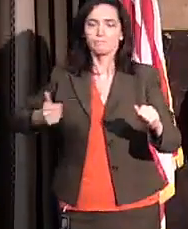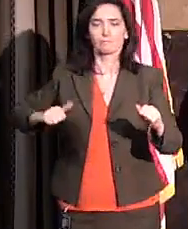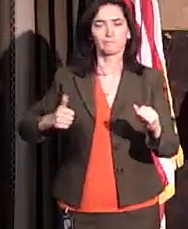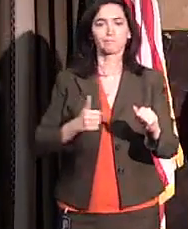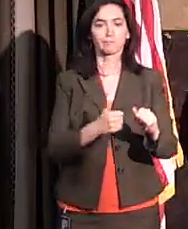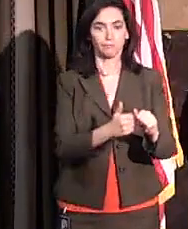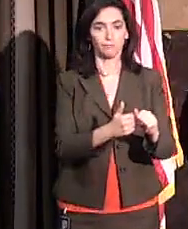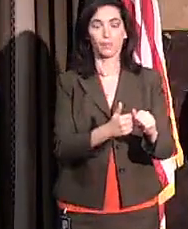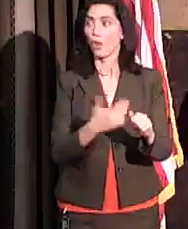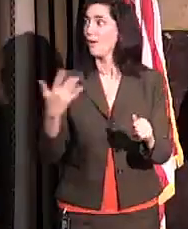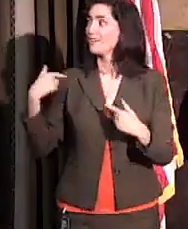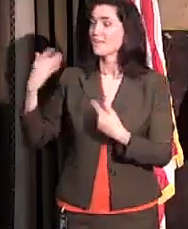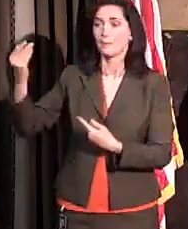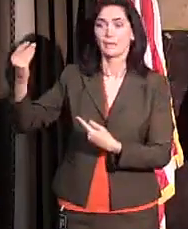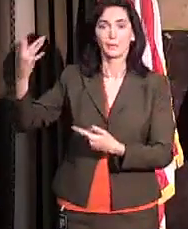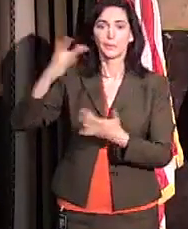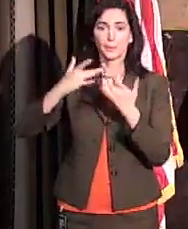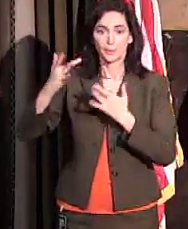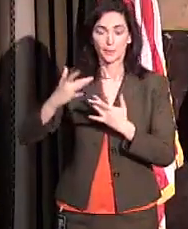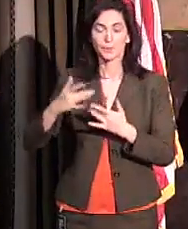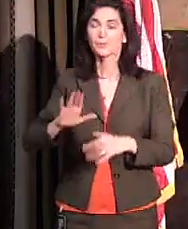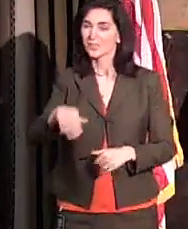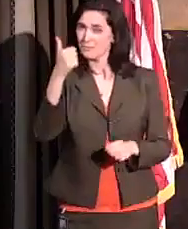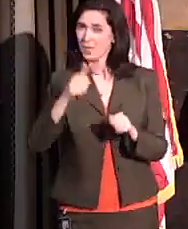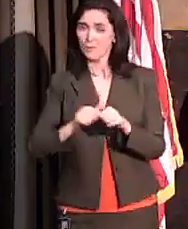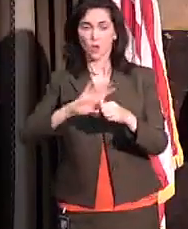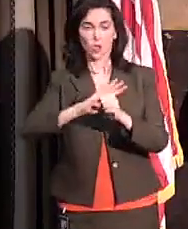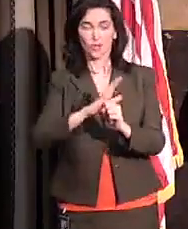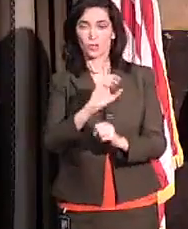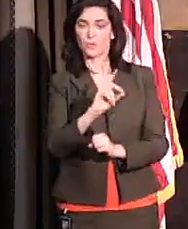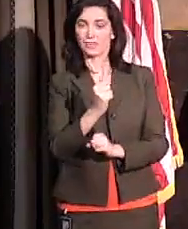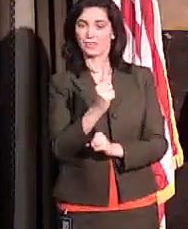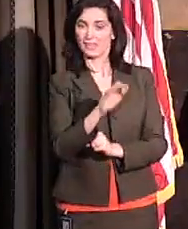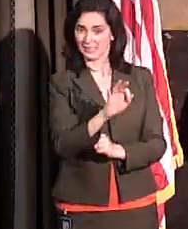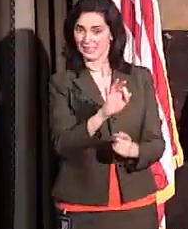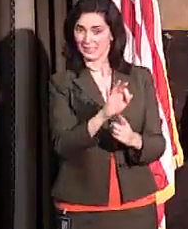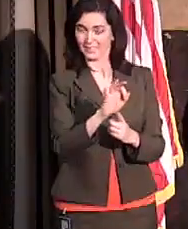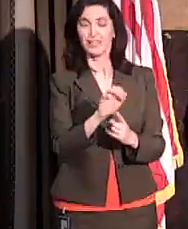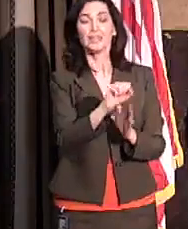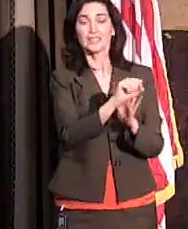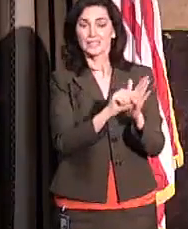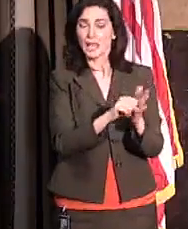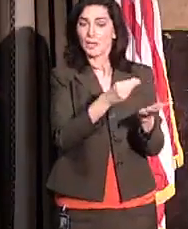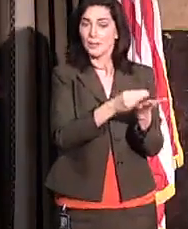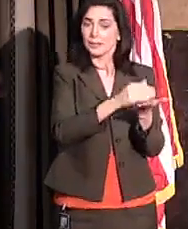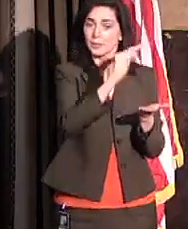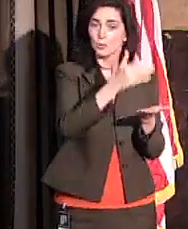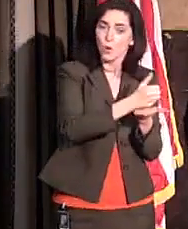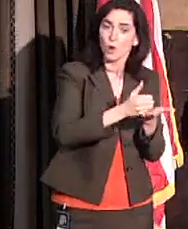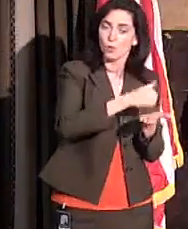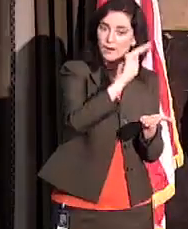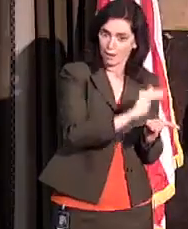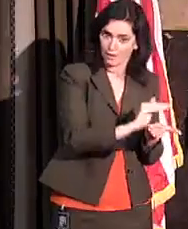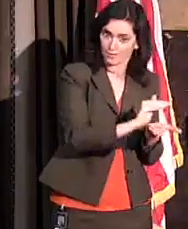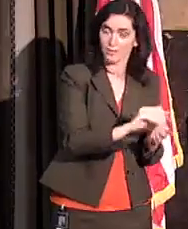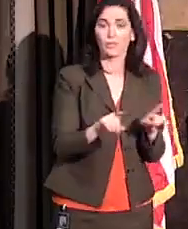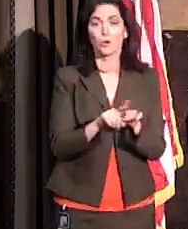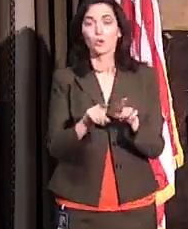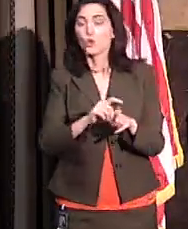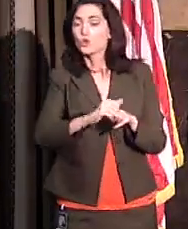know, the COVID-19 pandemic not only reduced state revenue, including the Transportation Trust Fund, but it also caused financial hardships for